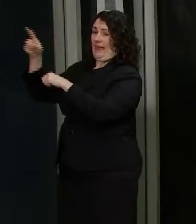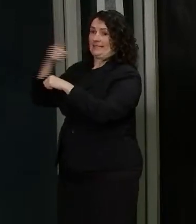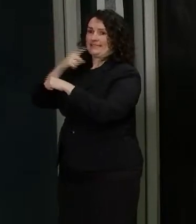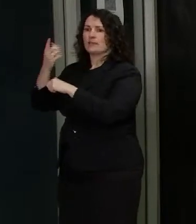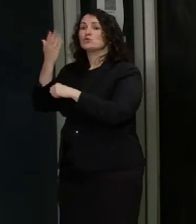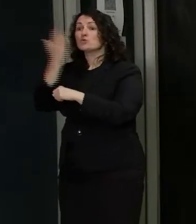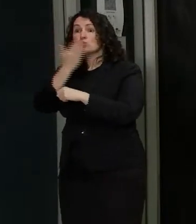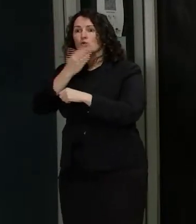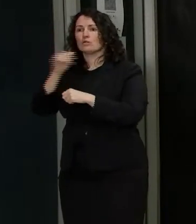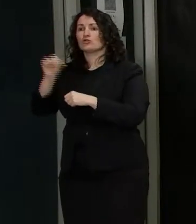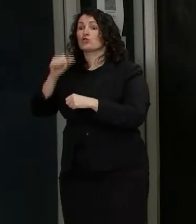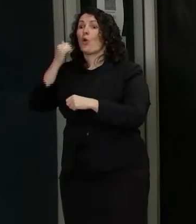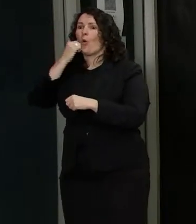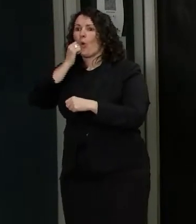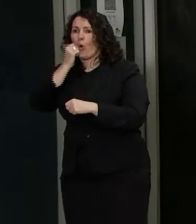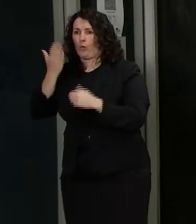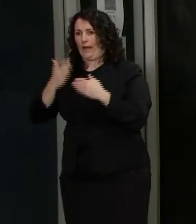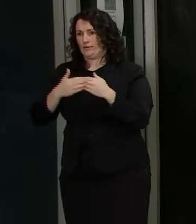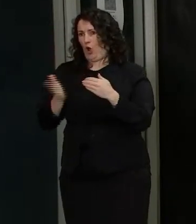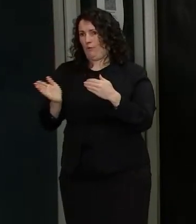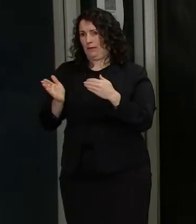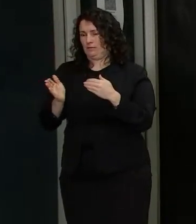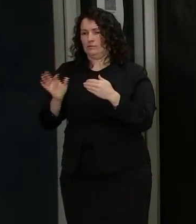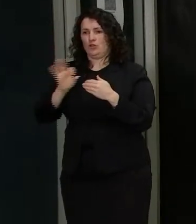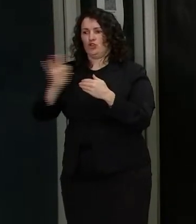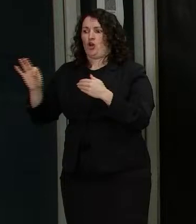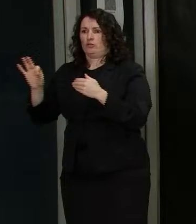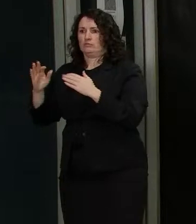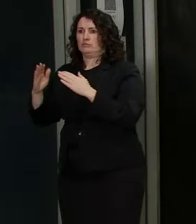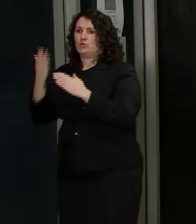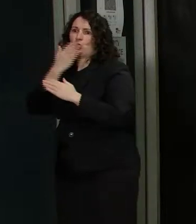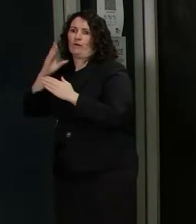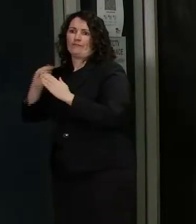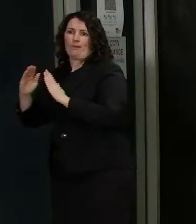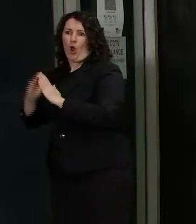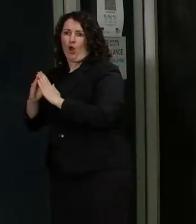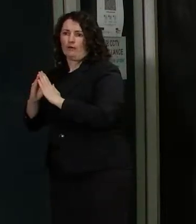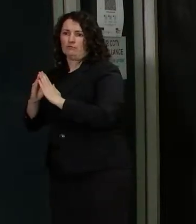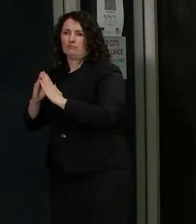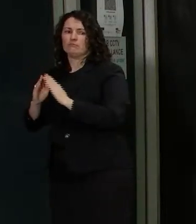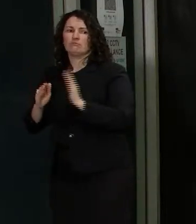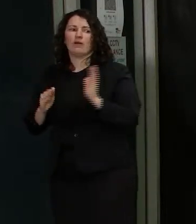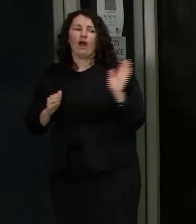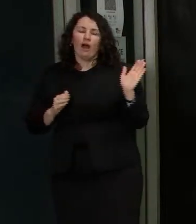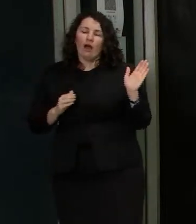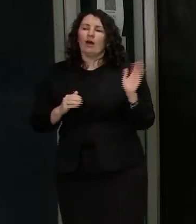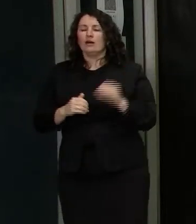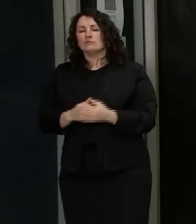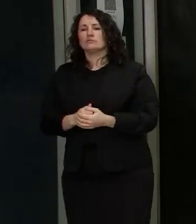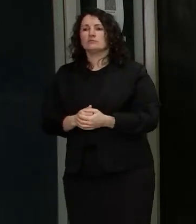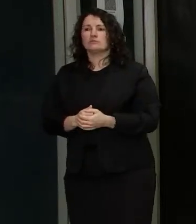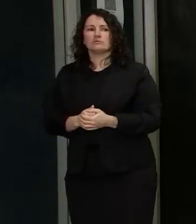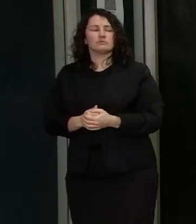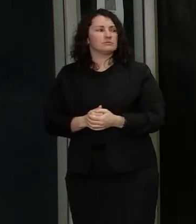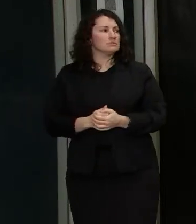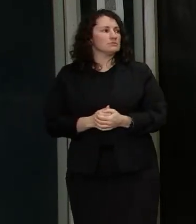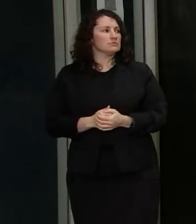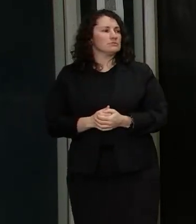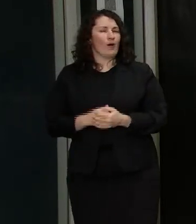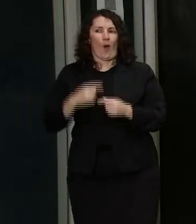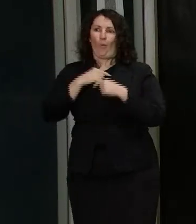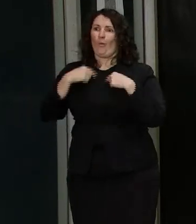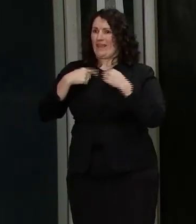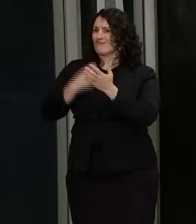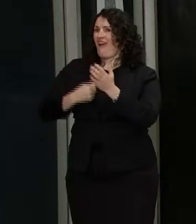future? Well, moving to remote learning is always a last resort. It is always a last resort. So I think that's